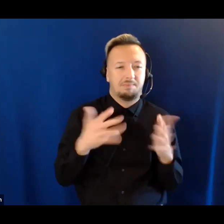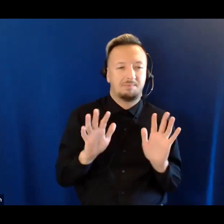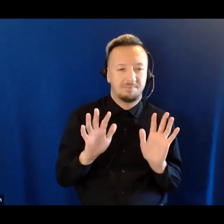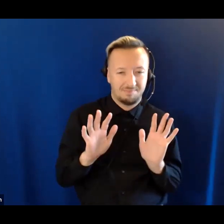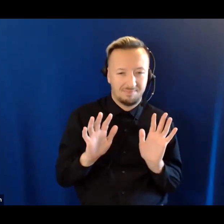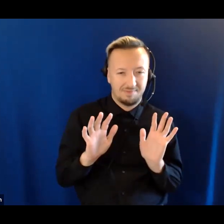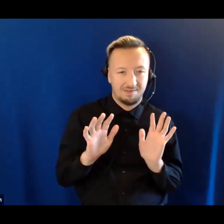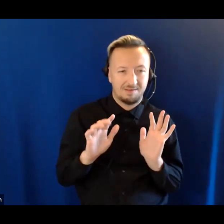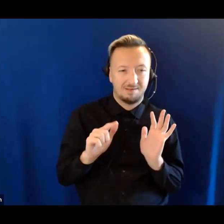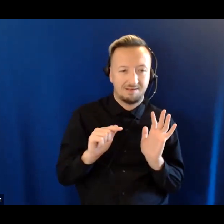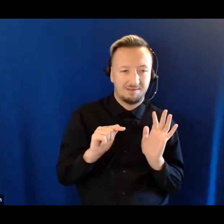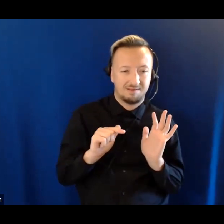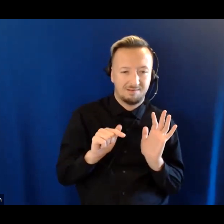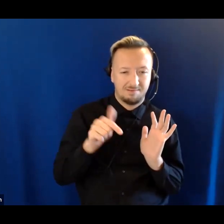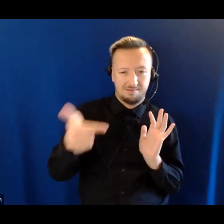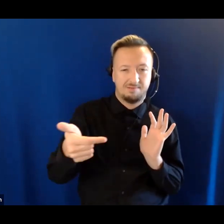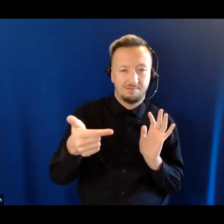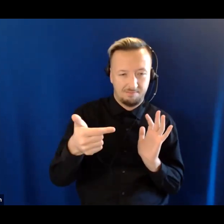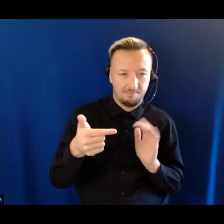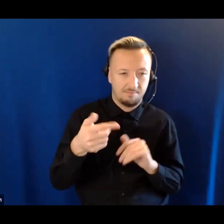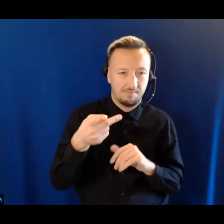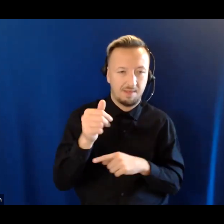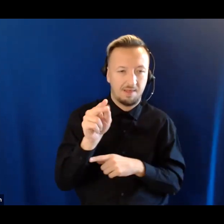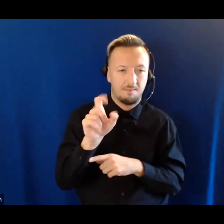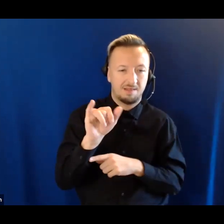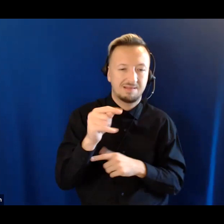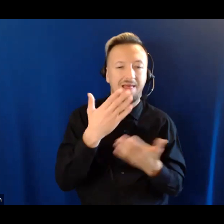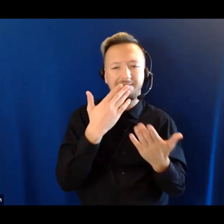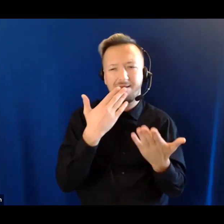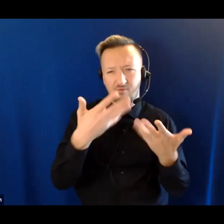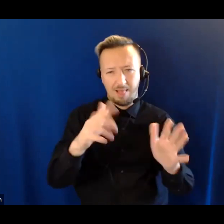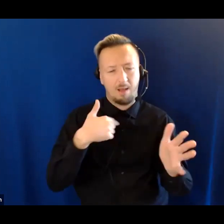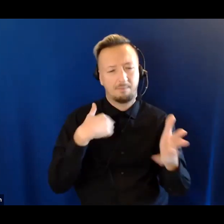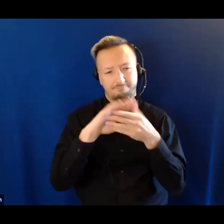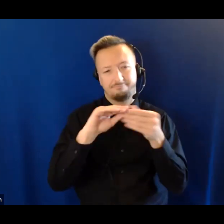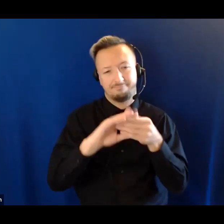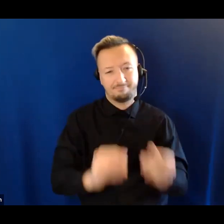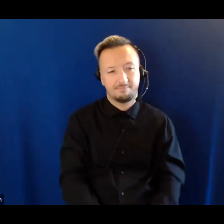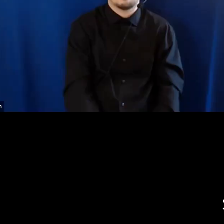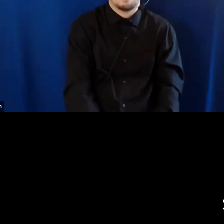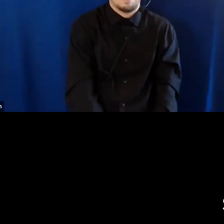to our panelists, and thank you so much for allowing me to be here today.